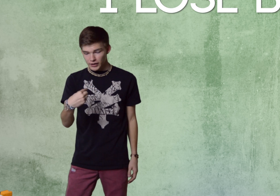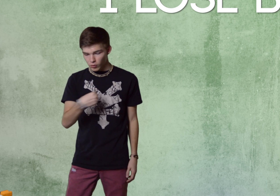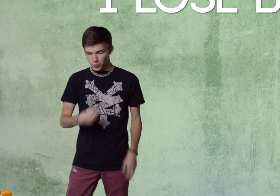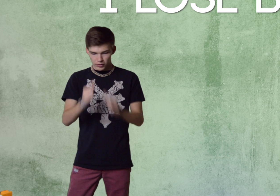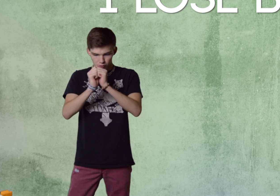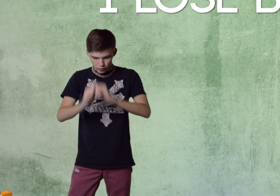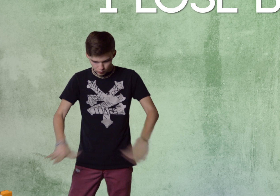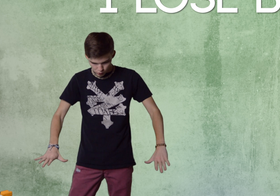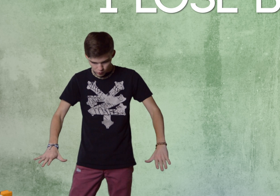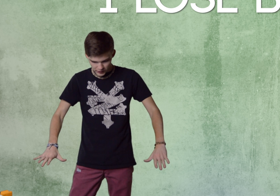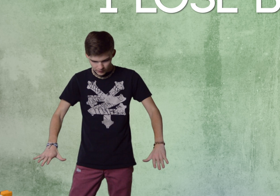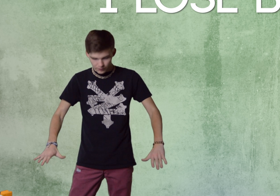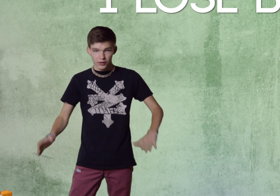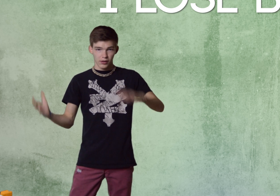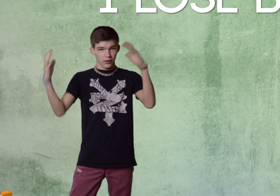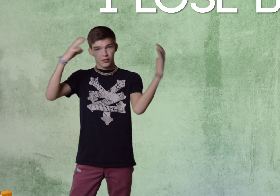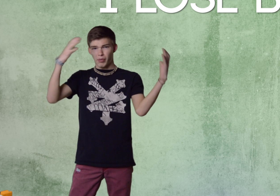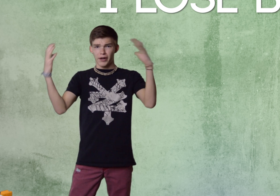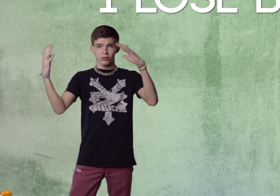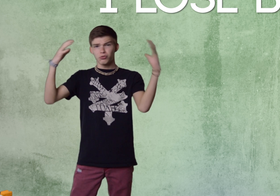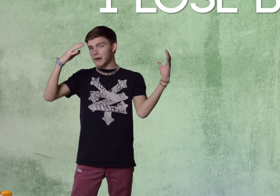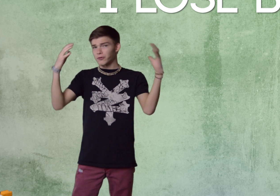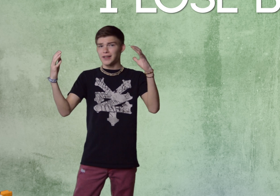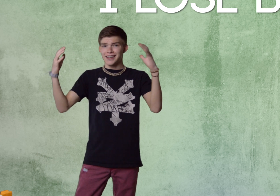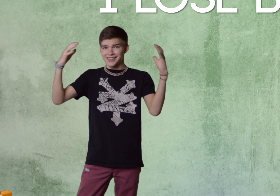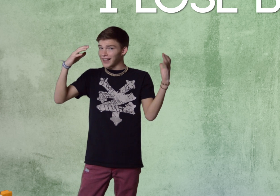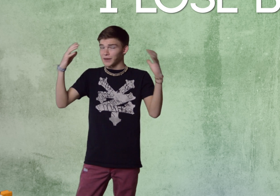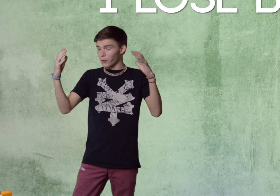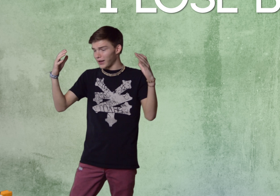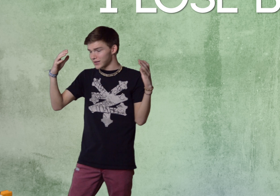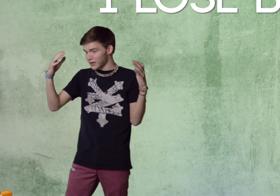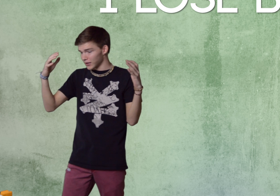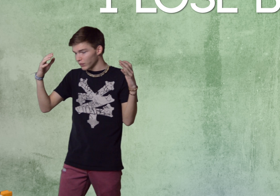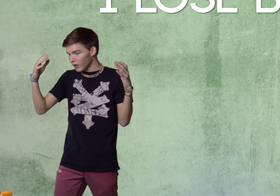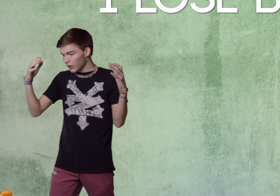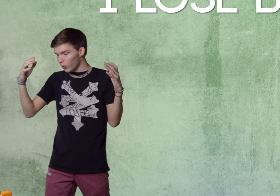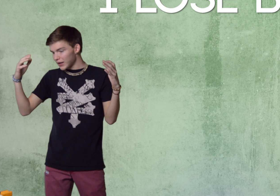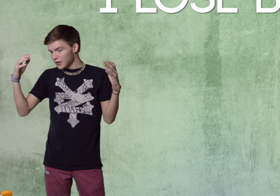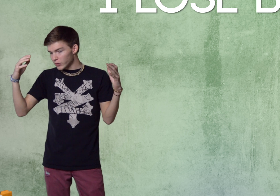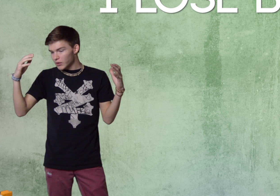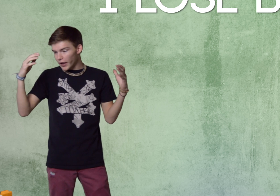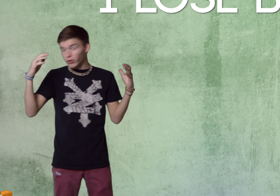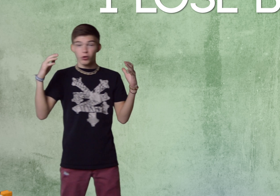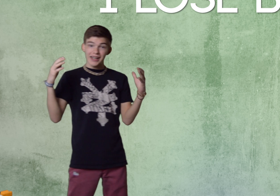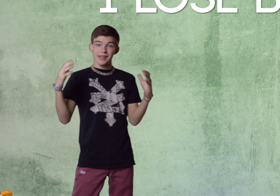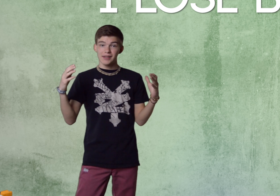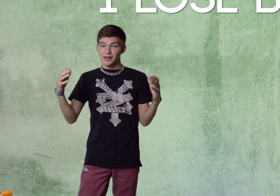I will lose the battle, roughly exactly the way it says it. There will be days I lose the battle. Grace says that it doesn't